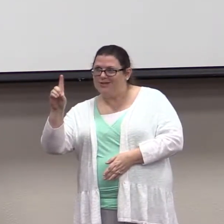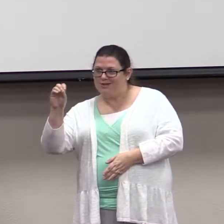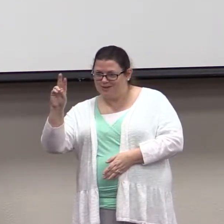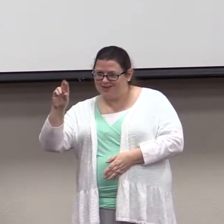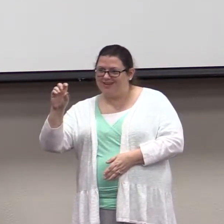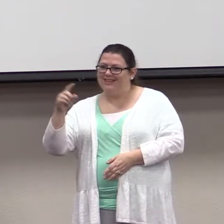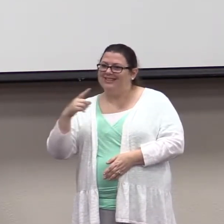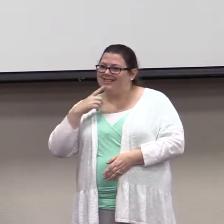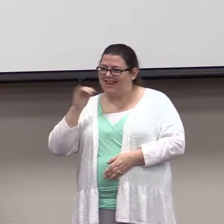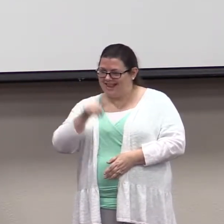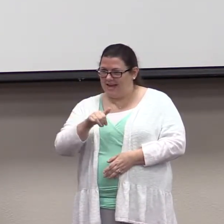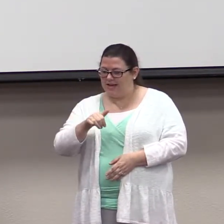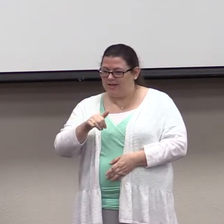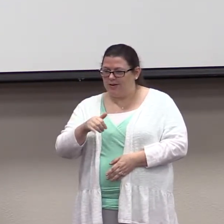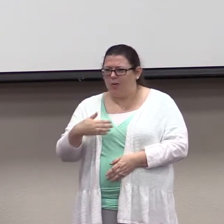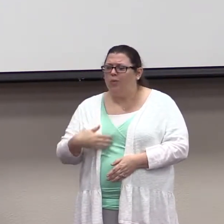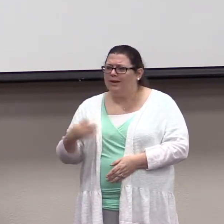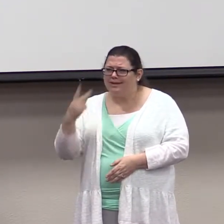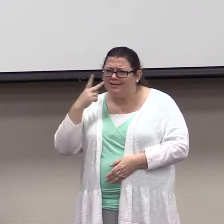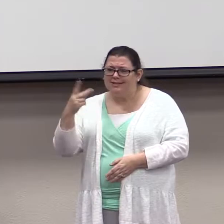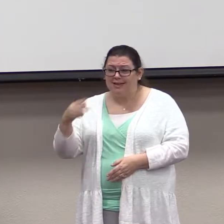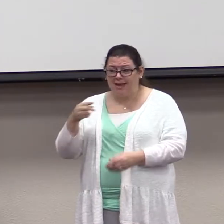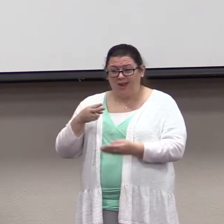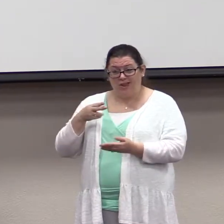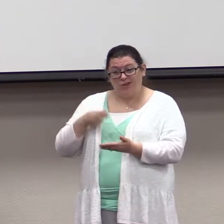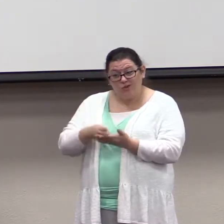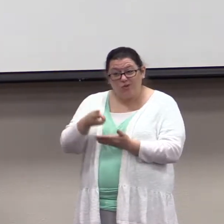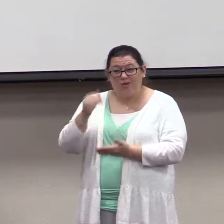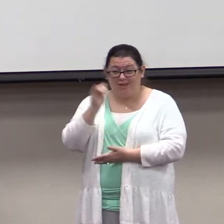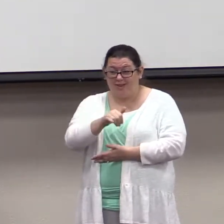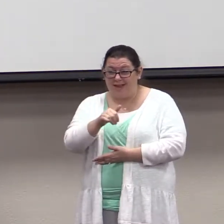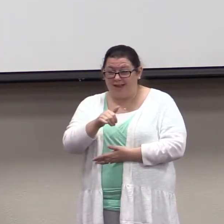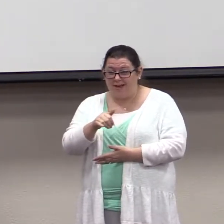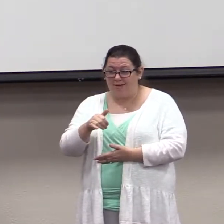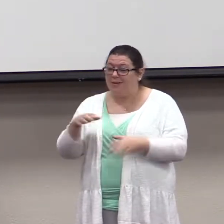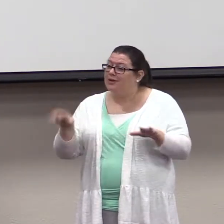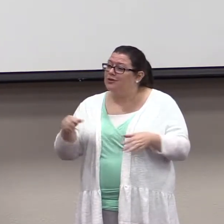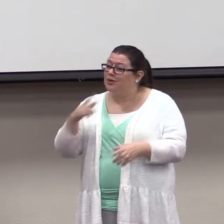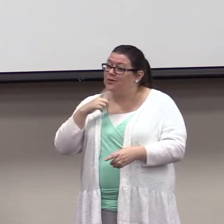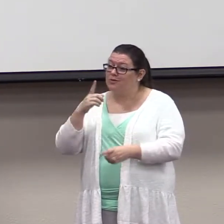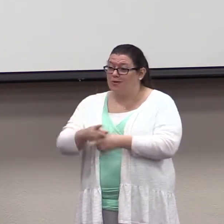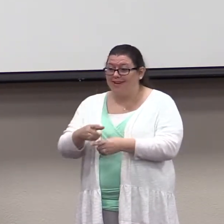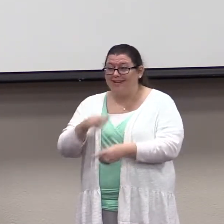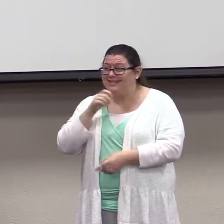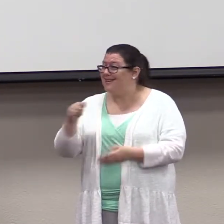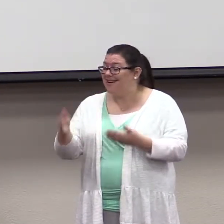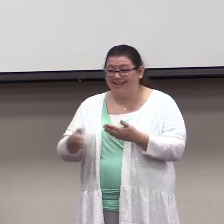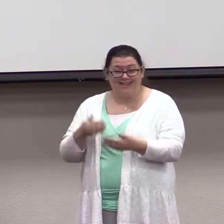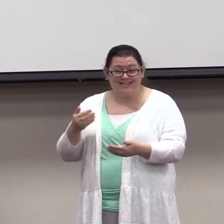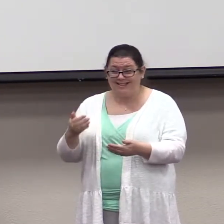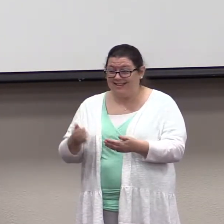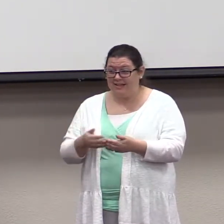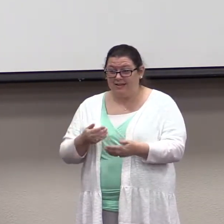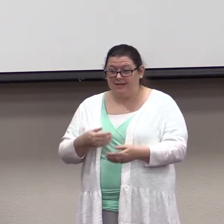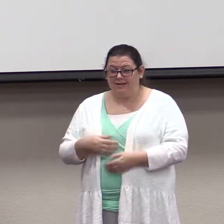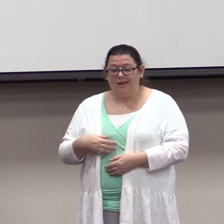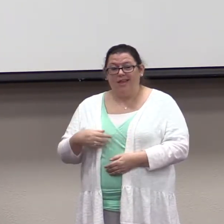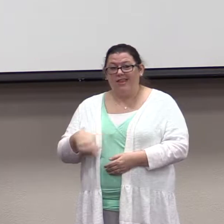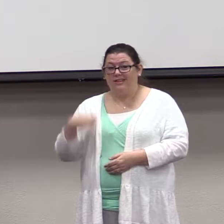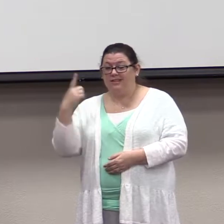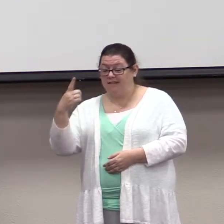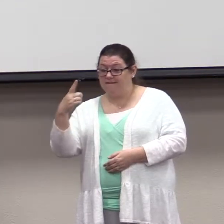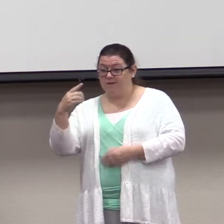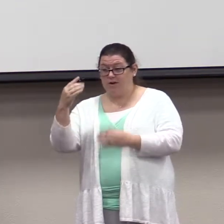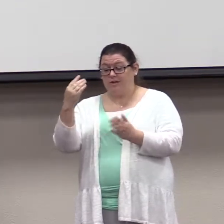know, doing what is right is seldom easy. This will be the first discussion that we have about our series of leadership in the